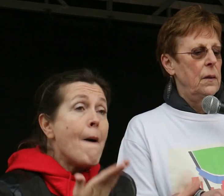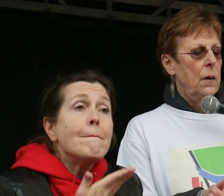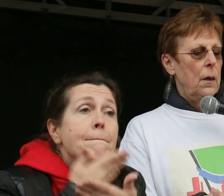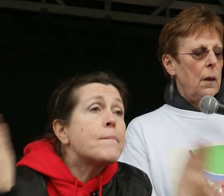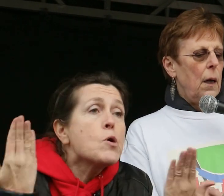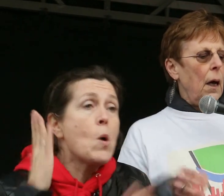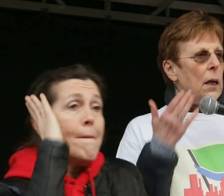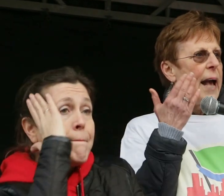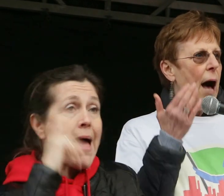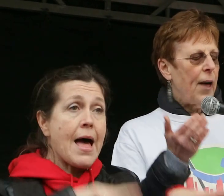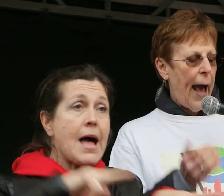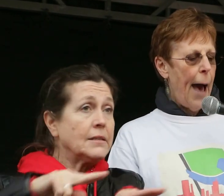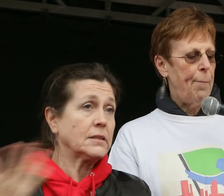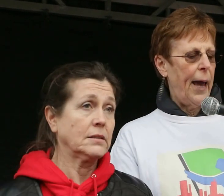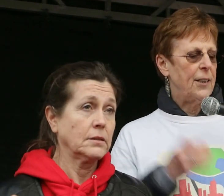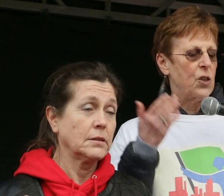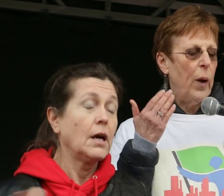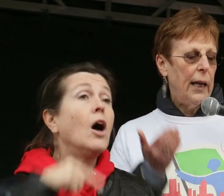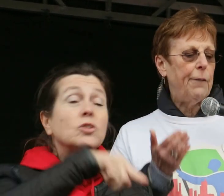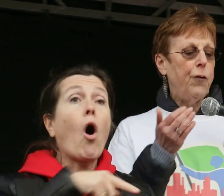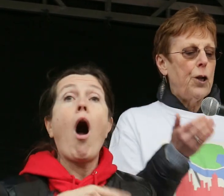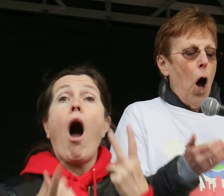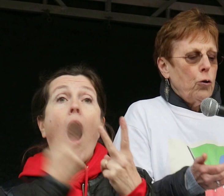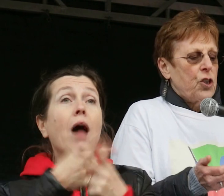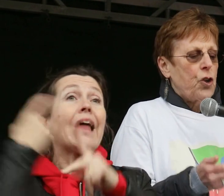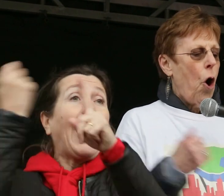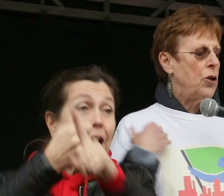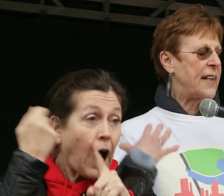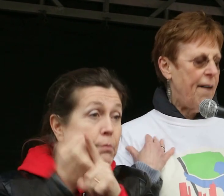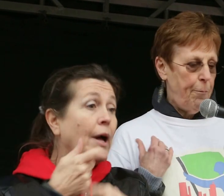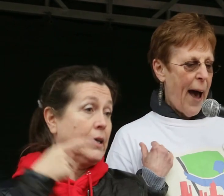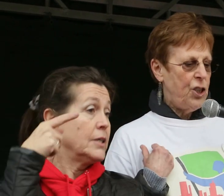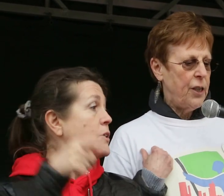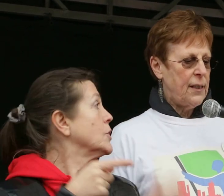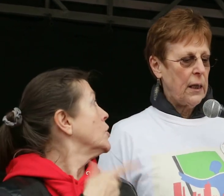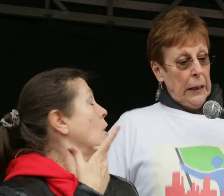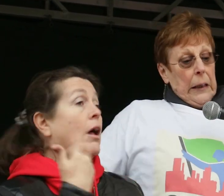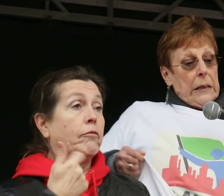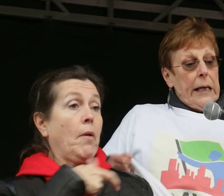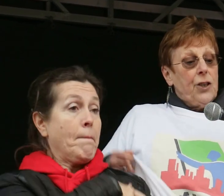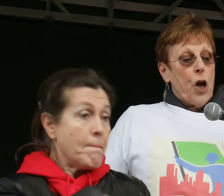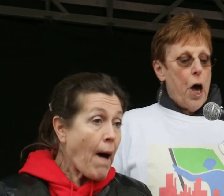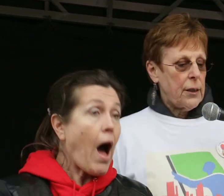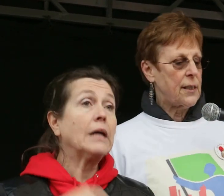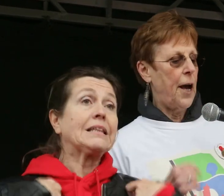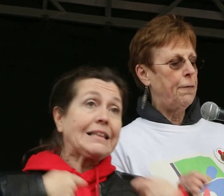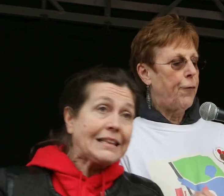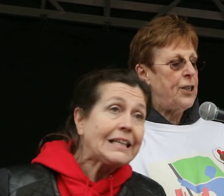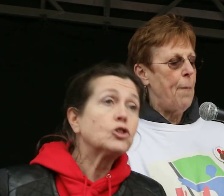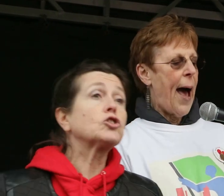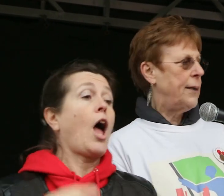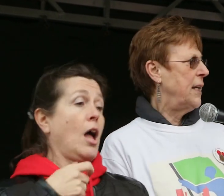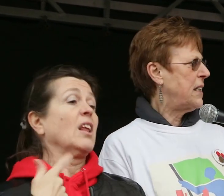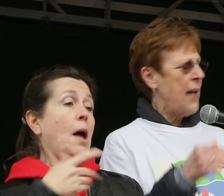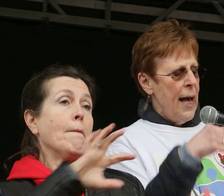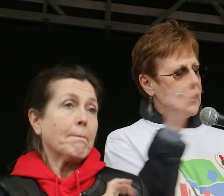beds. Like other campaigns, we leaflet hold stores, have badges, t-shirts and